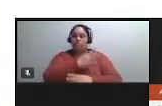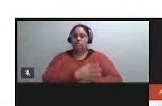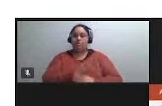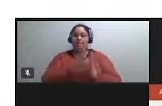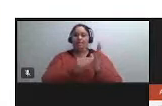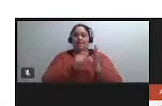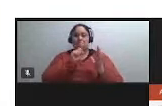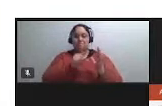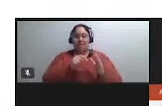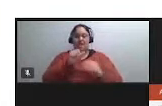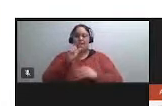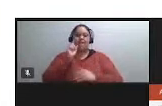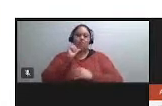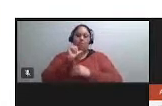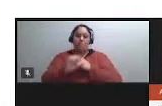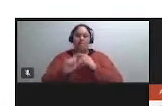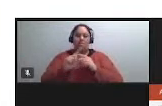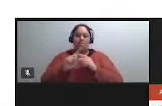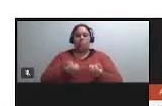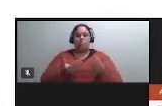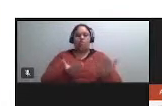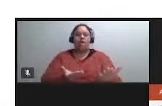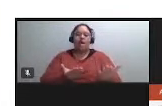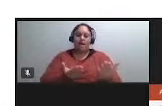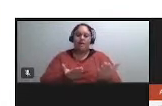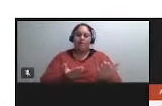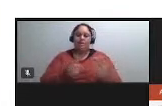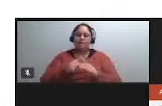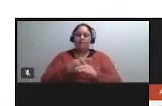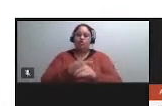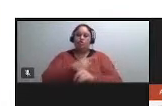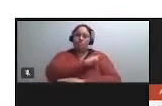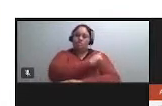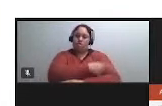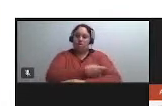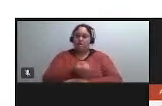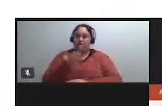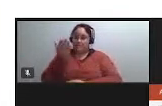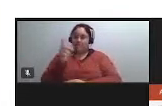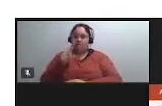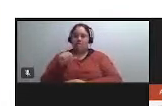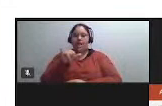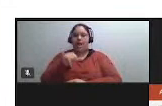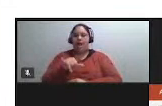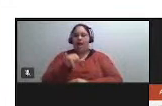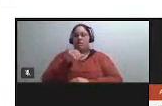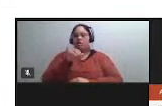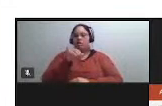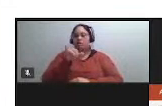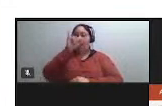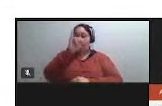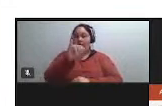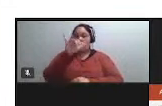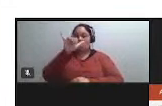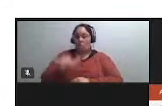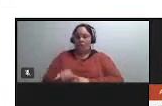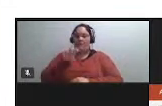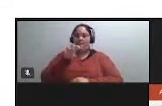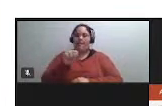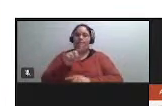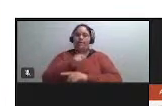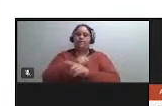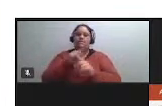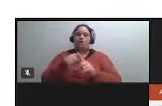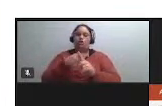certain date in a month is to provide the executive authority with the IYM for the executive authority then